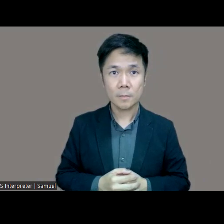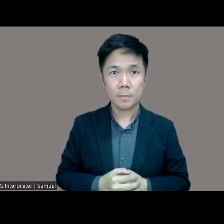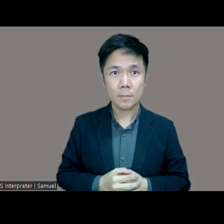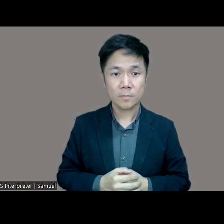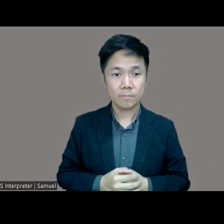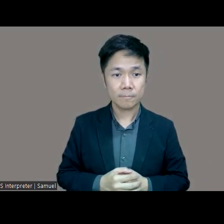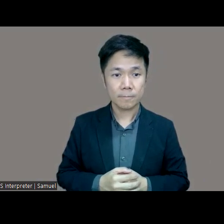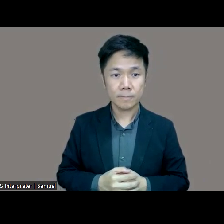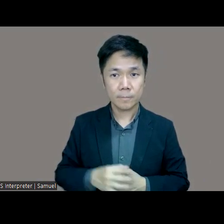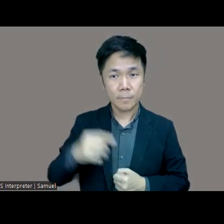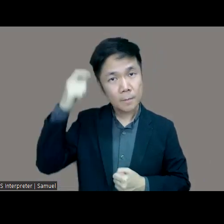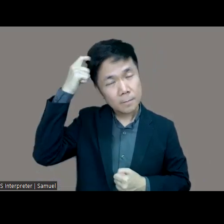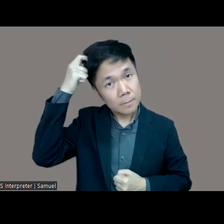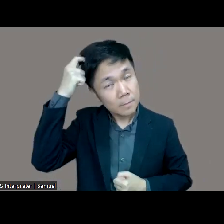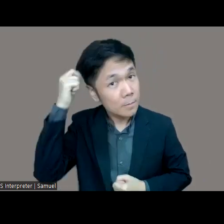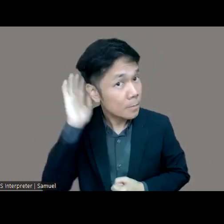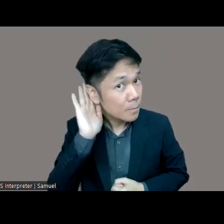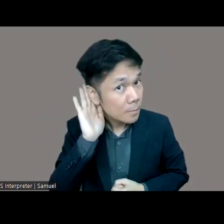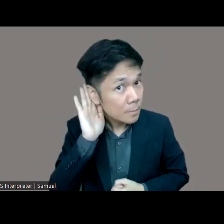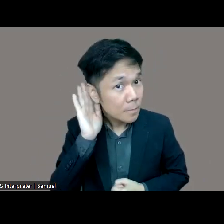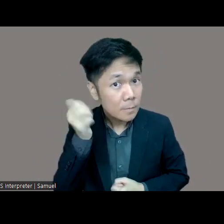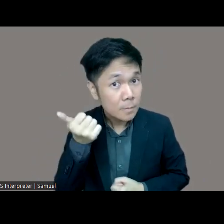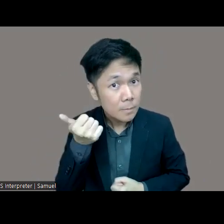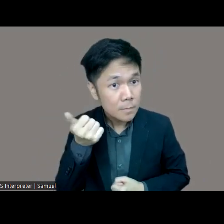Yes, can you hear me?